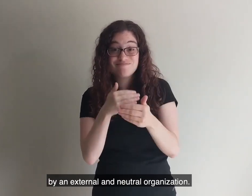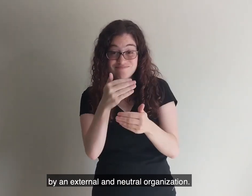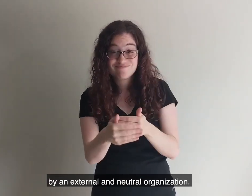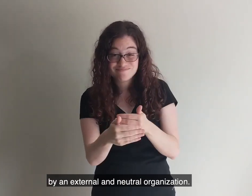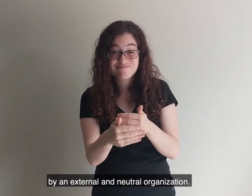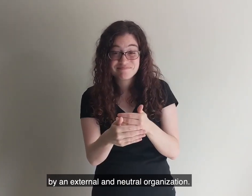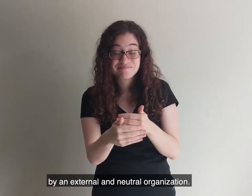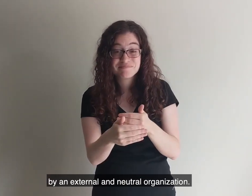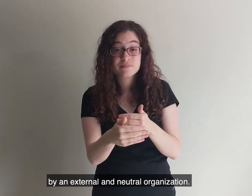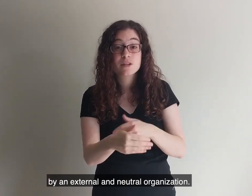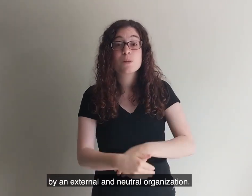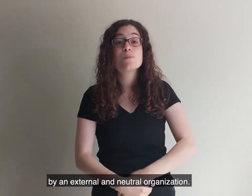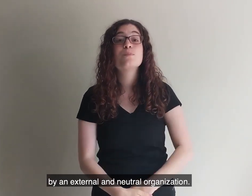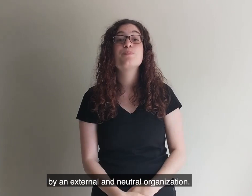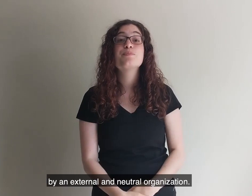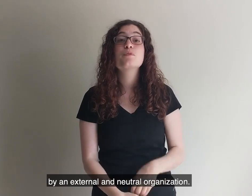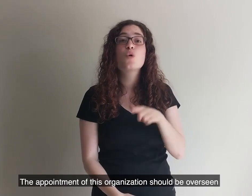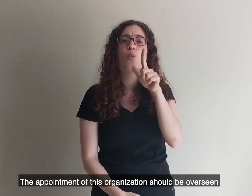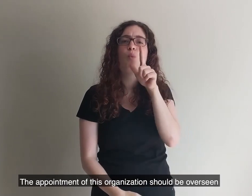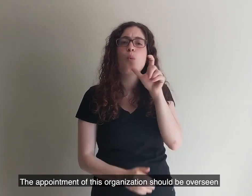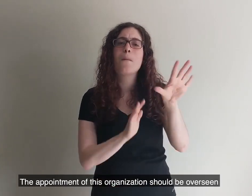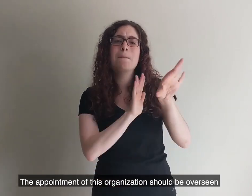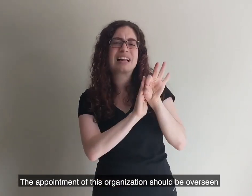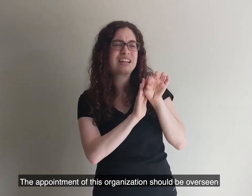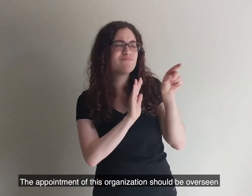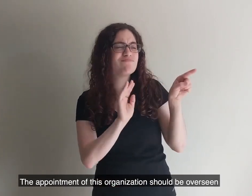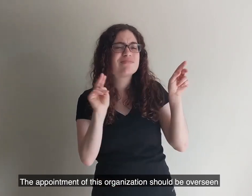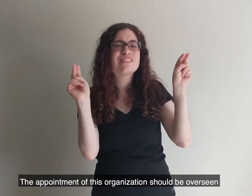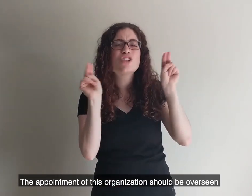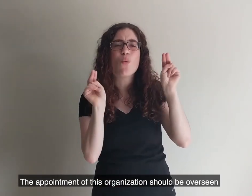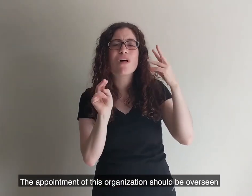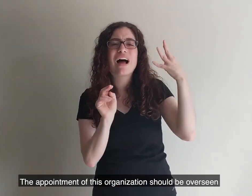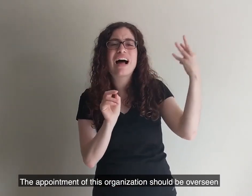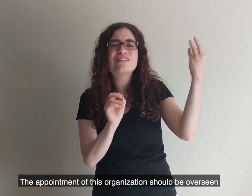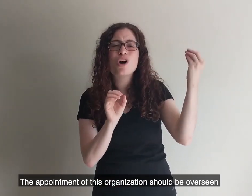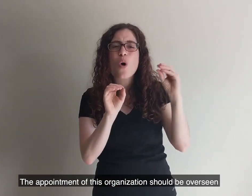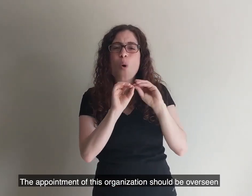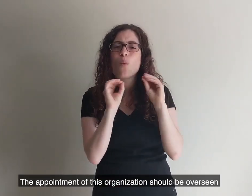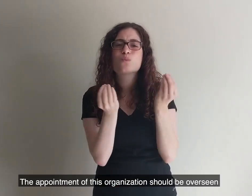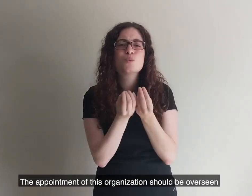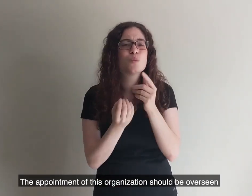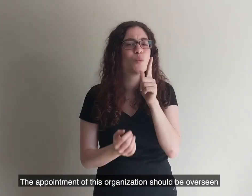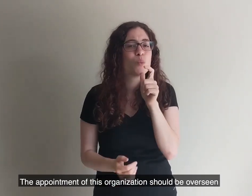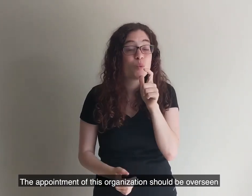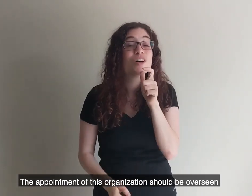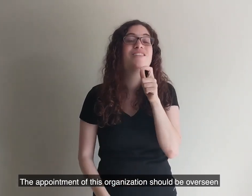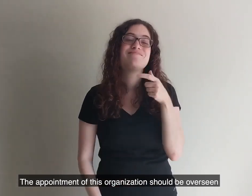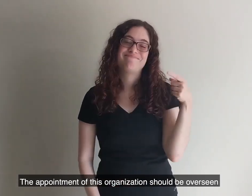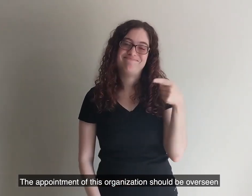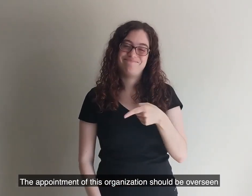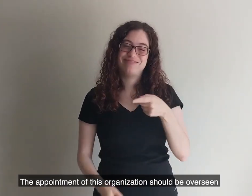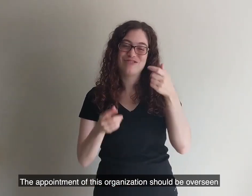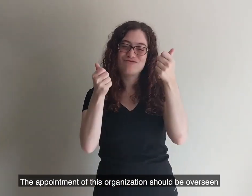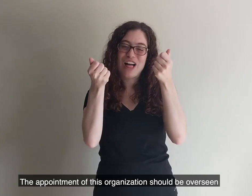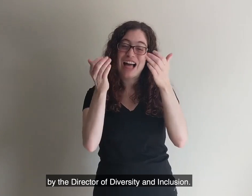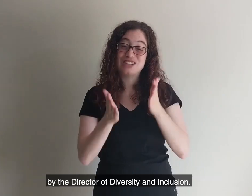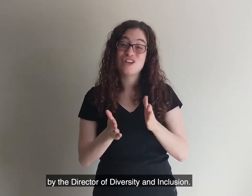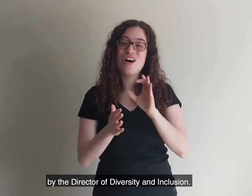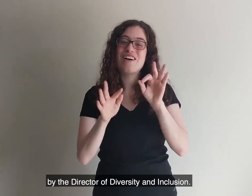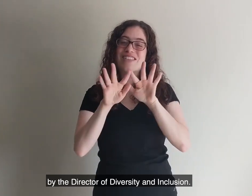organization. The appointment of this organization should be overseen by the Director of Diversity